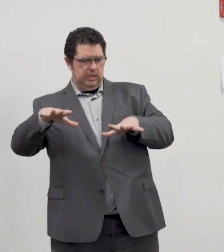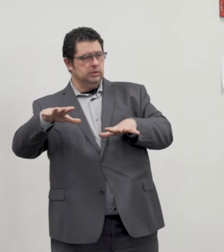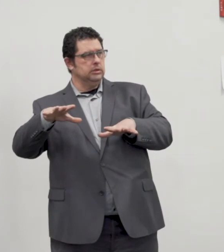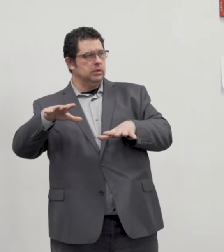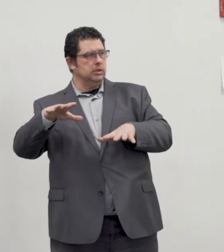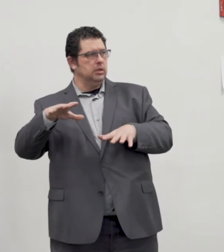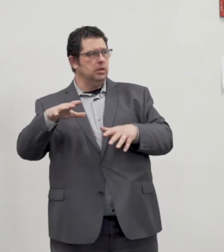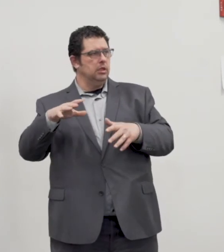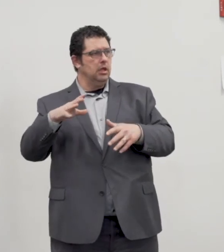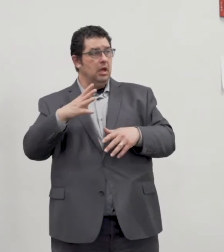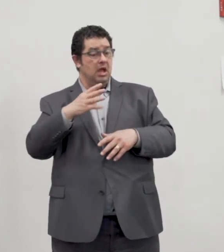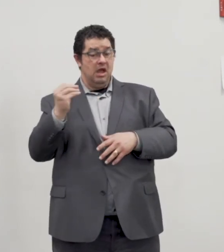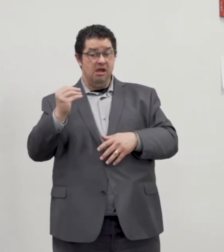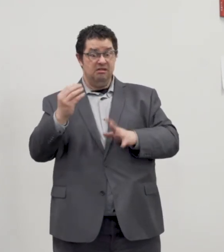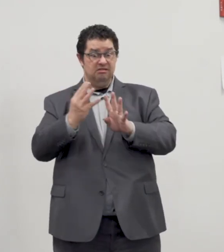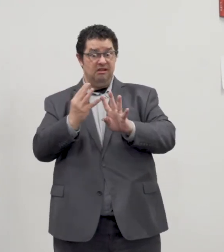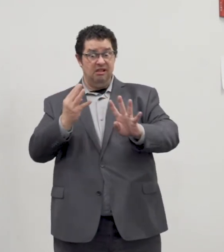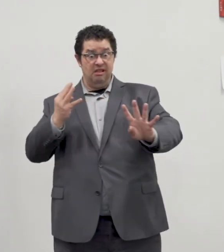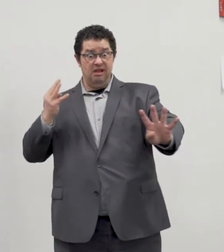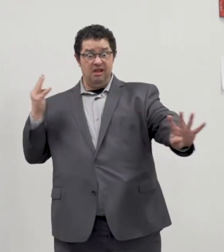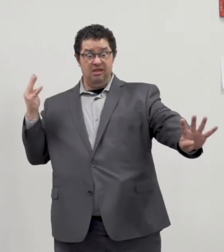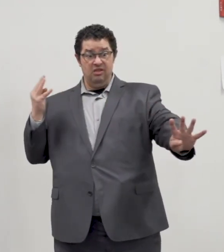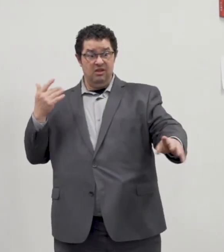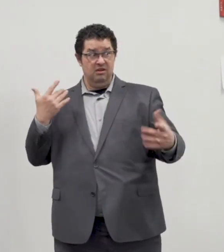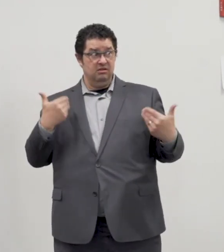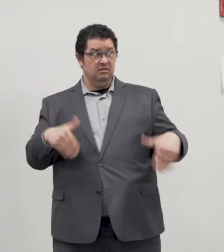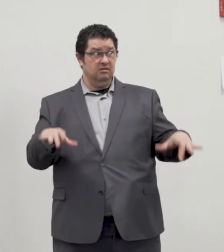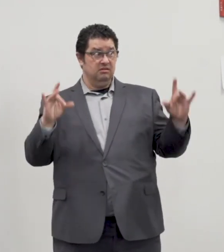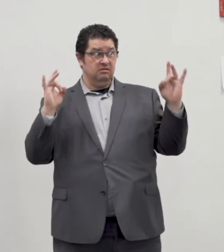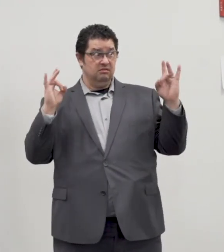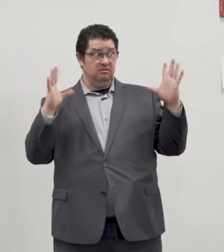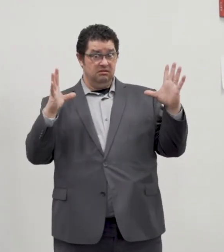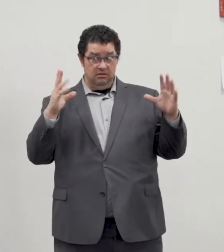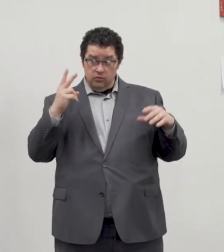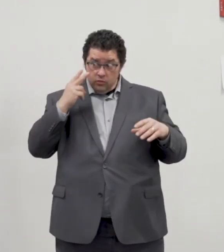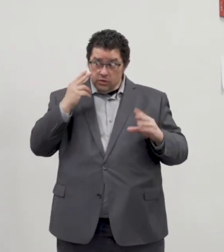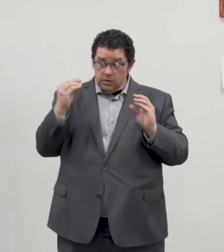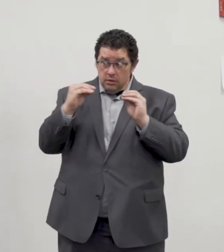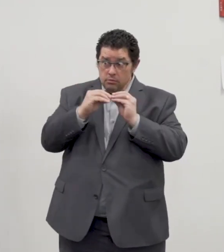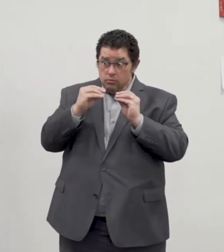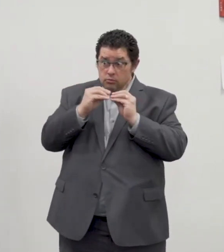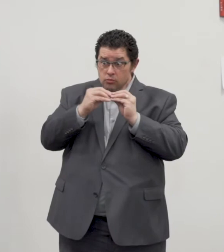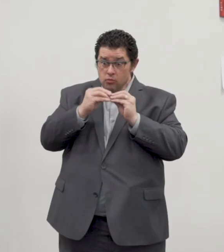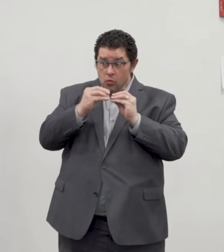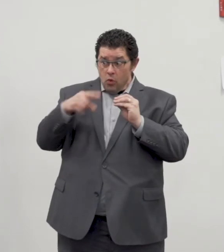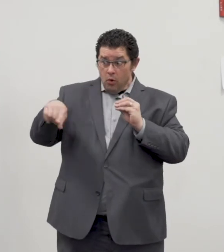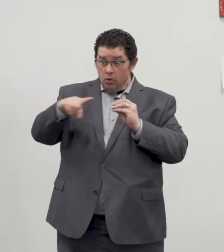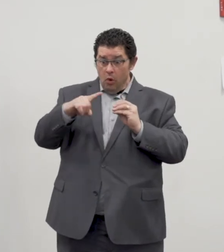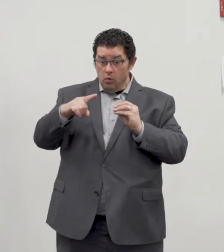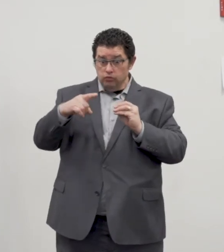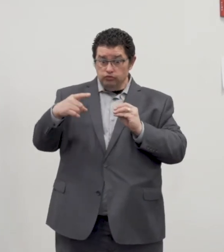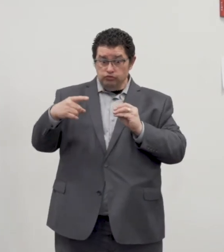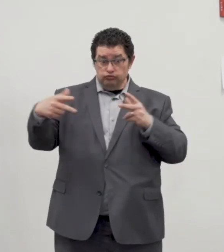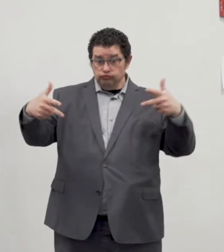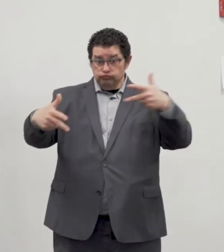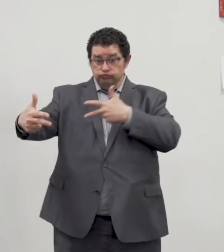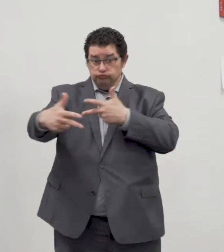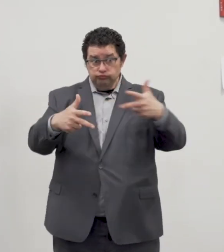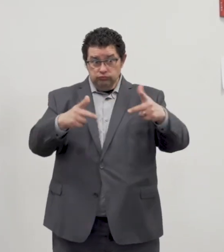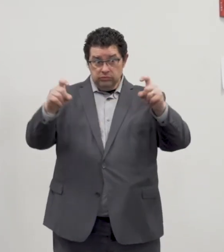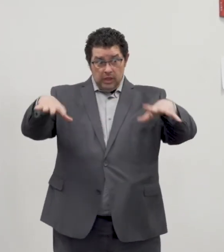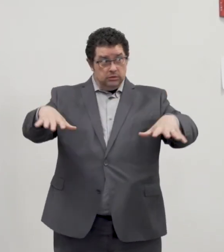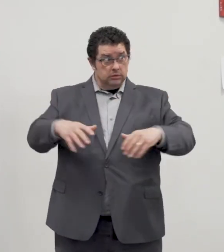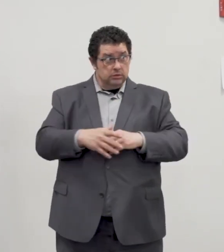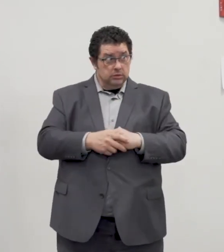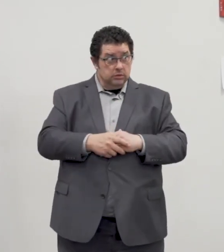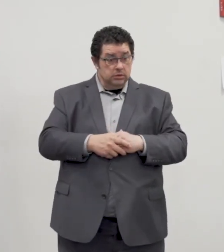and the line there was enormous. Mhm. Are we gonna see more of those moving around? Yeah, we